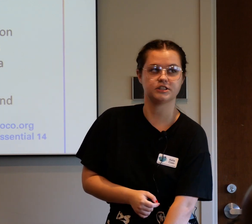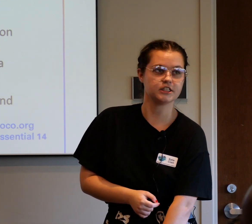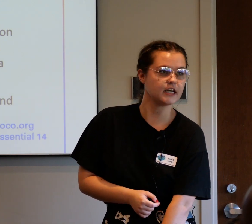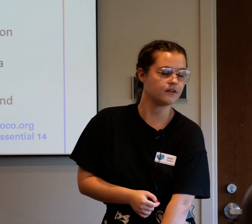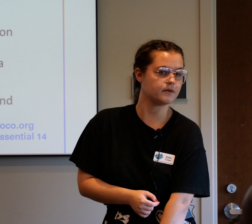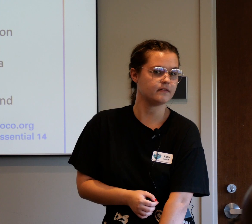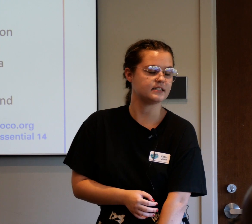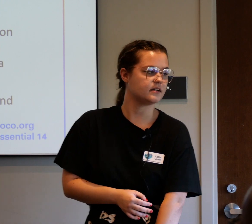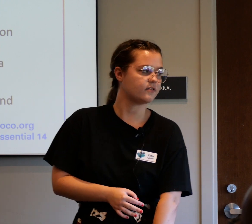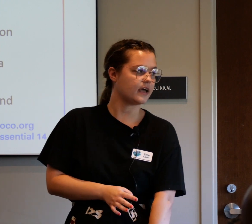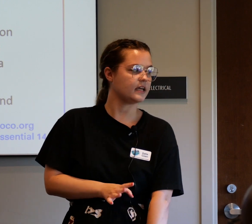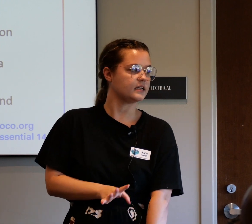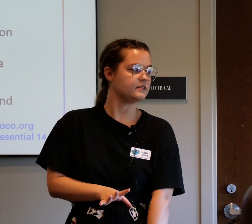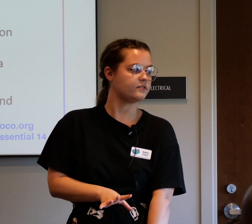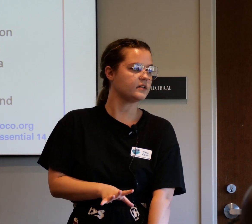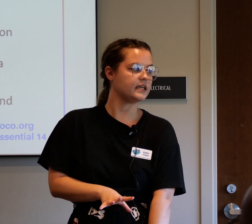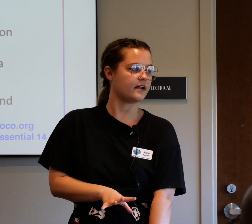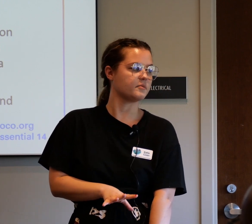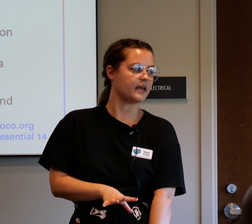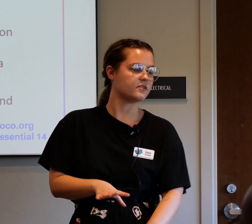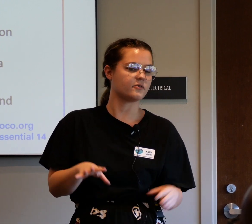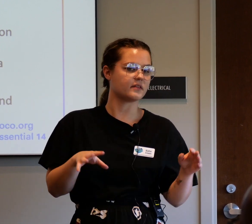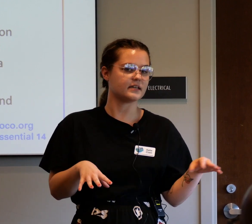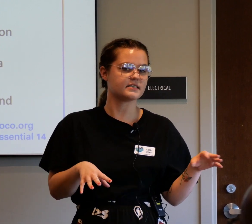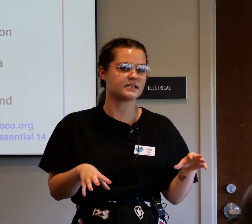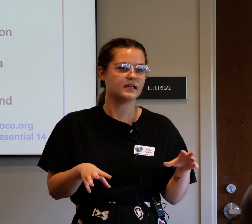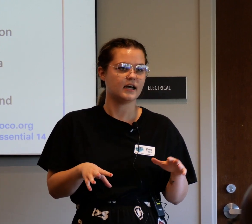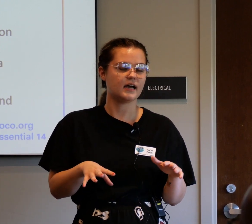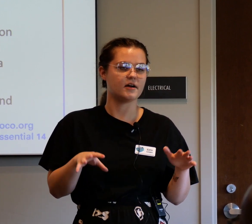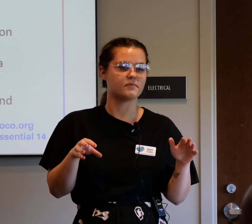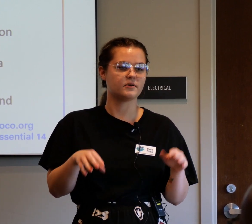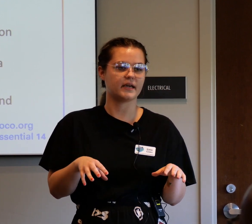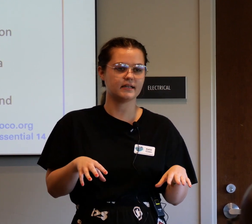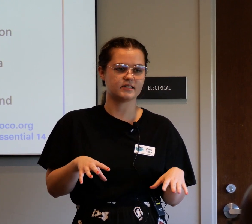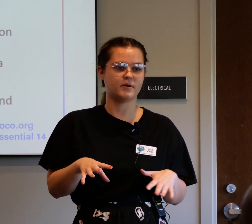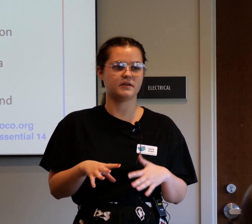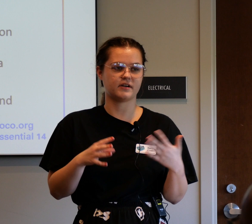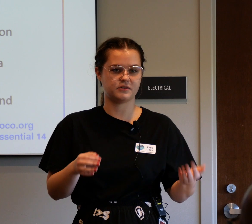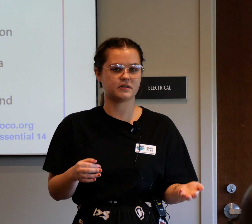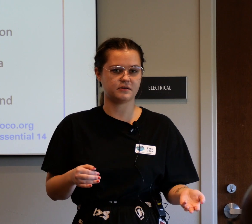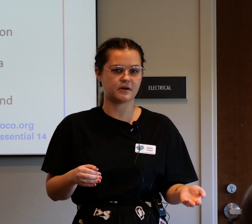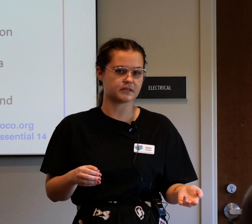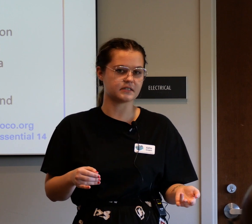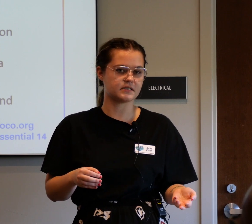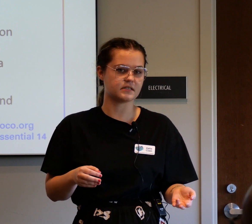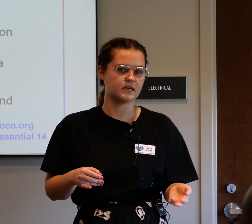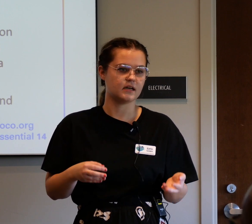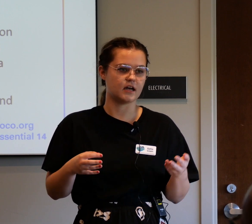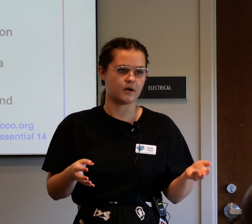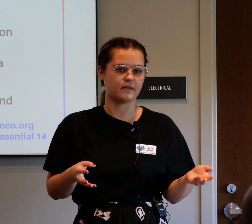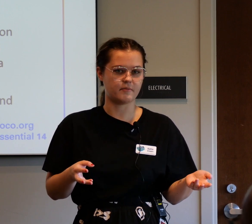of a mixture. I don't think we've identified fully yet our panel for this grant, but we try to include